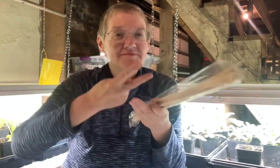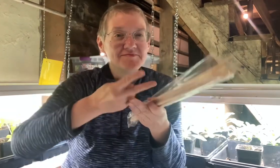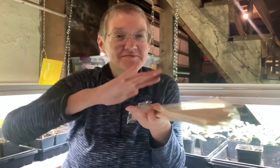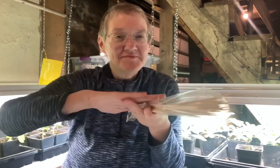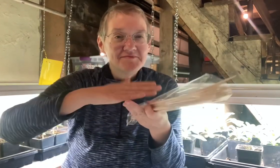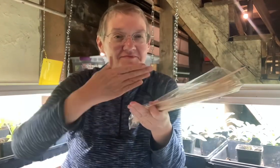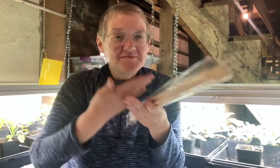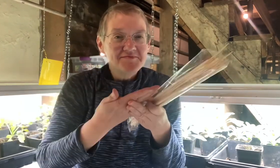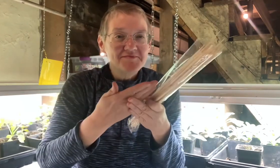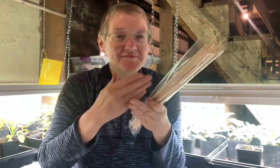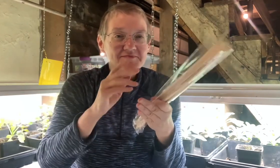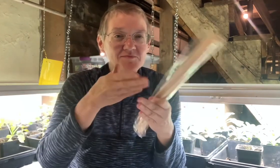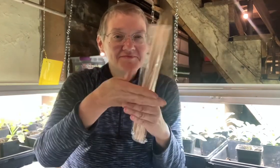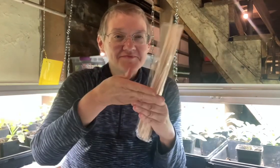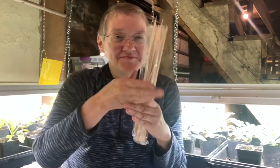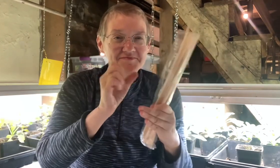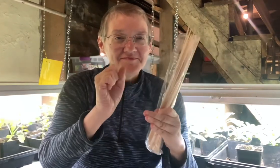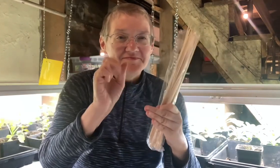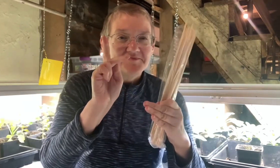These are just your basic kitchen skewers.